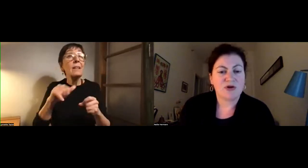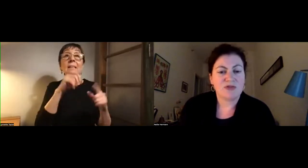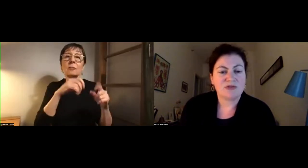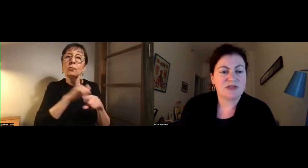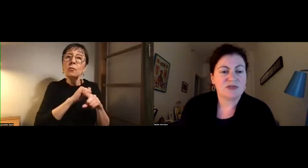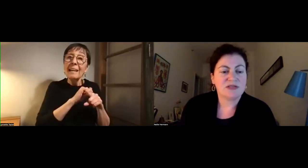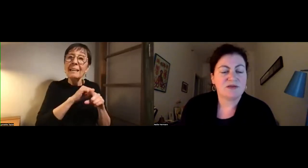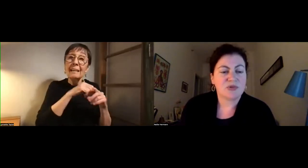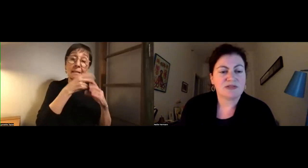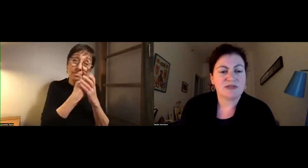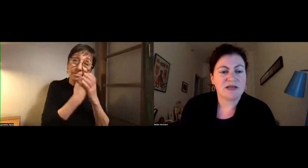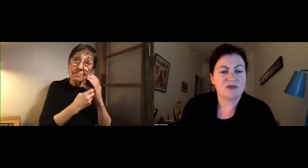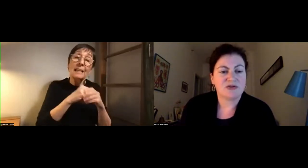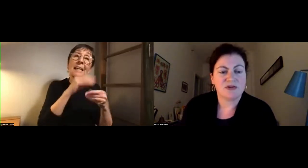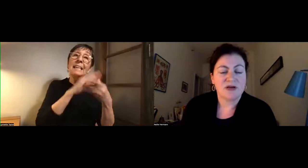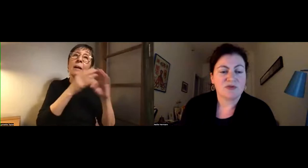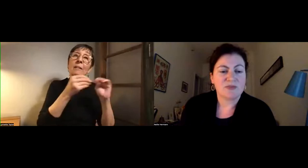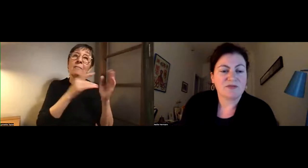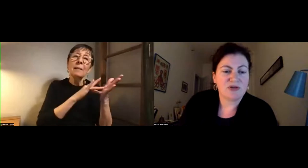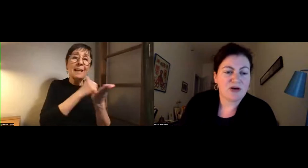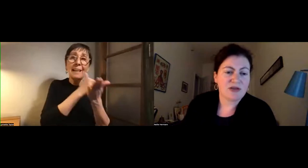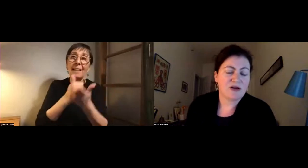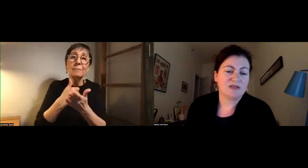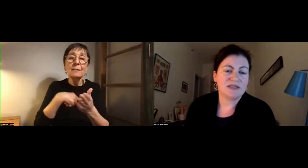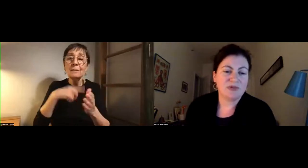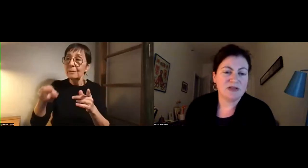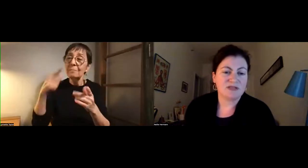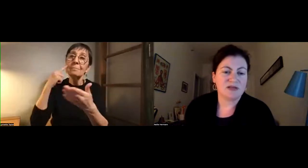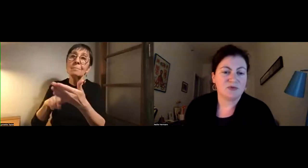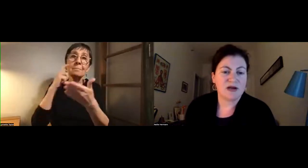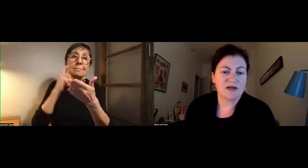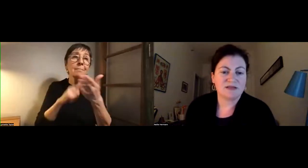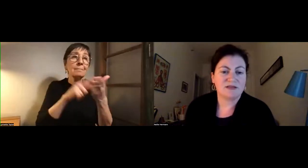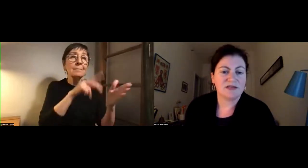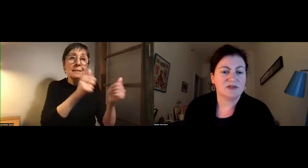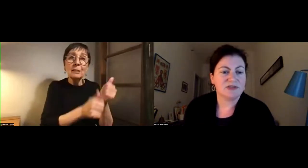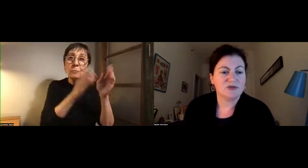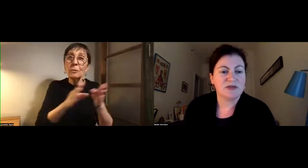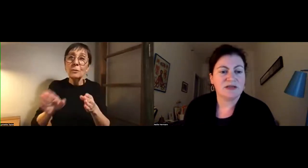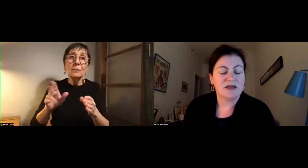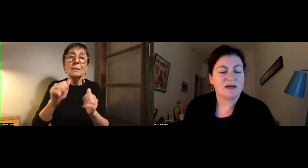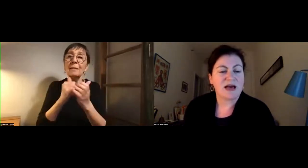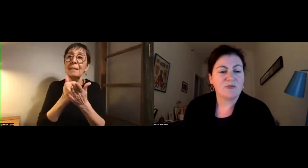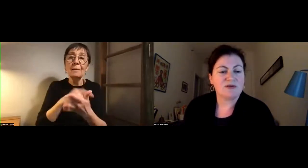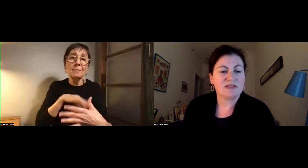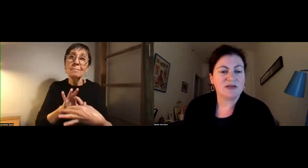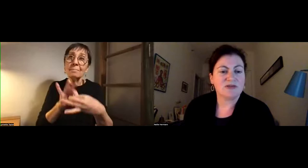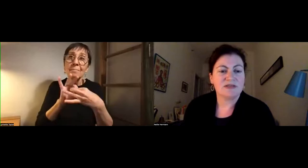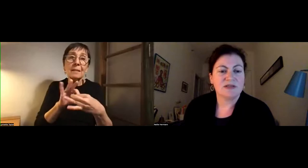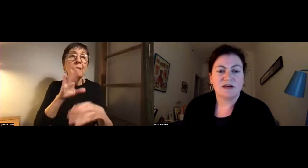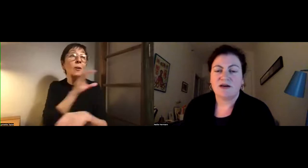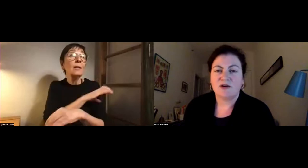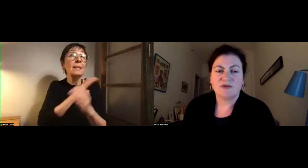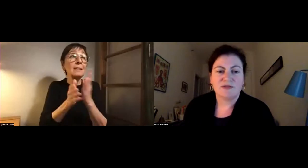helps all those interested in person-centered, respectful healthcare to deepen their self-awareness, clinical attunement, collaborative